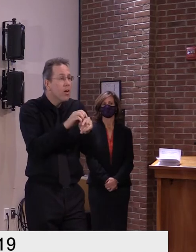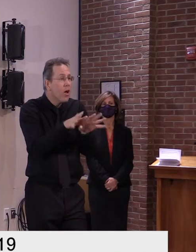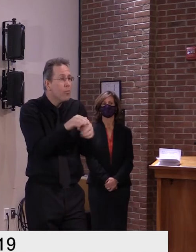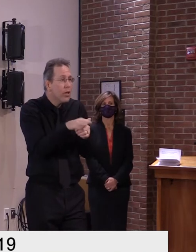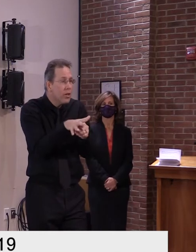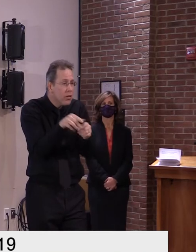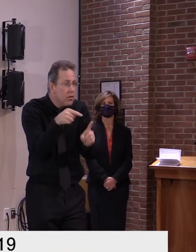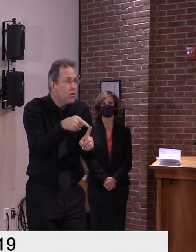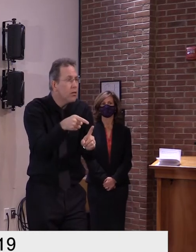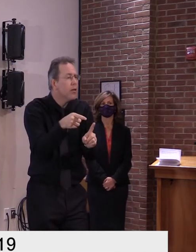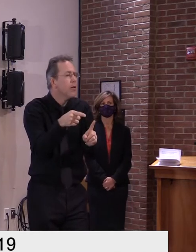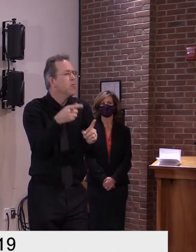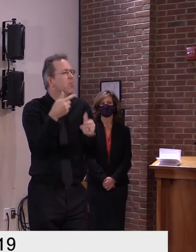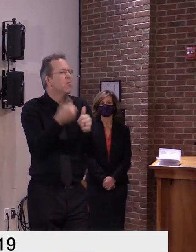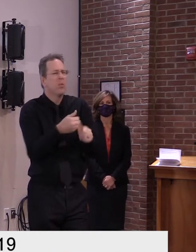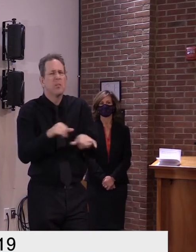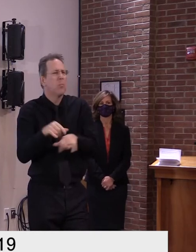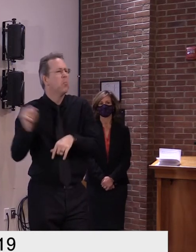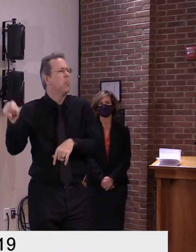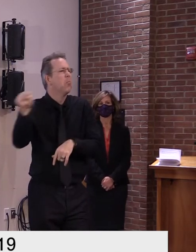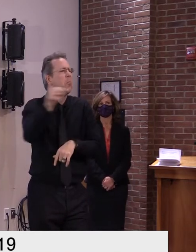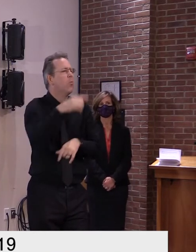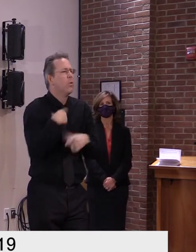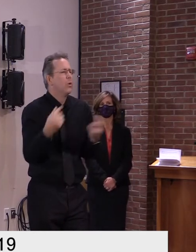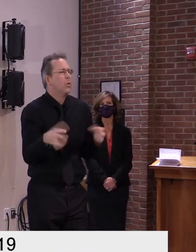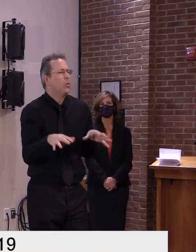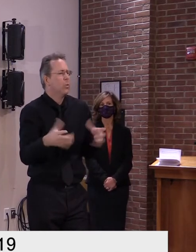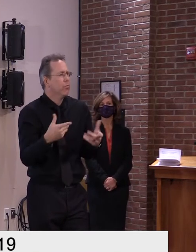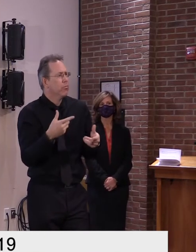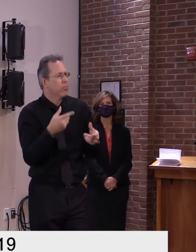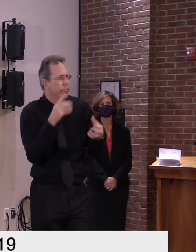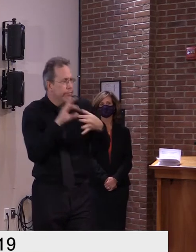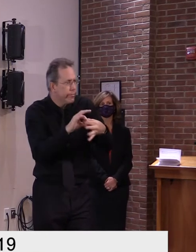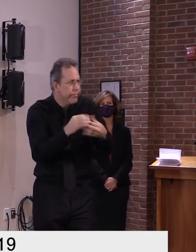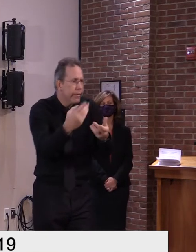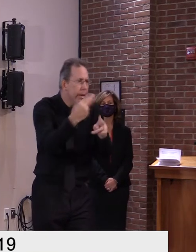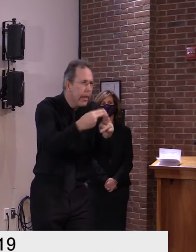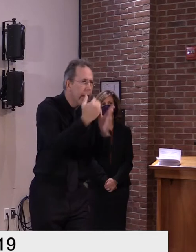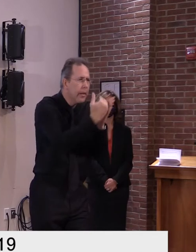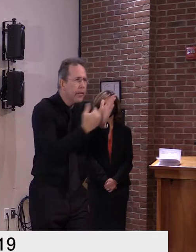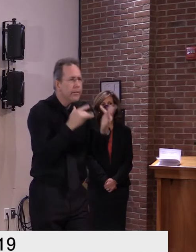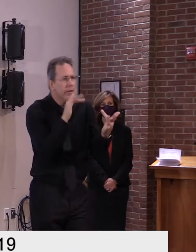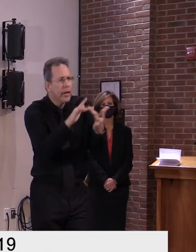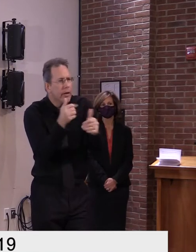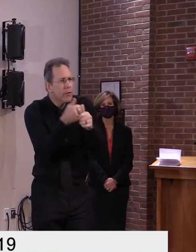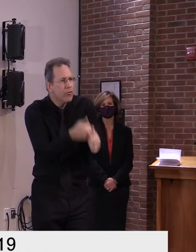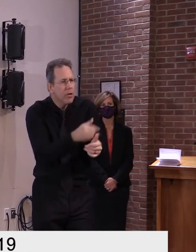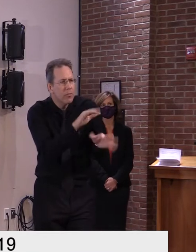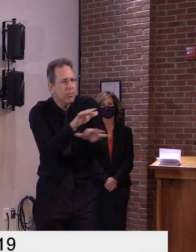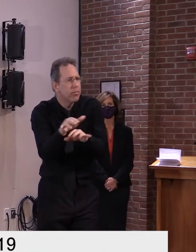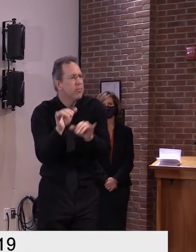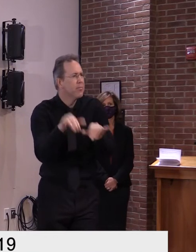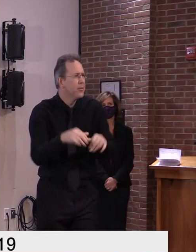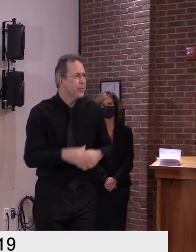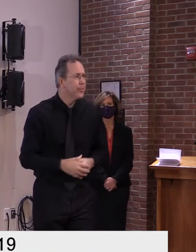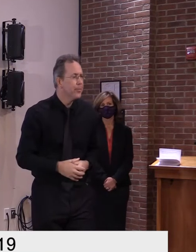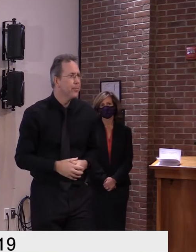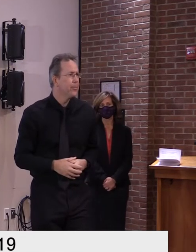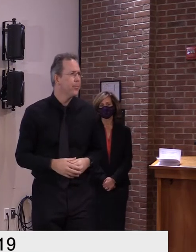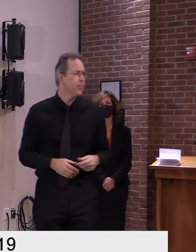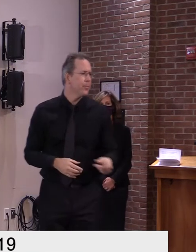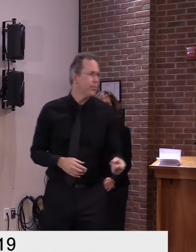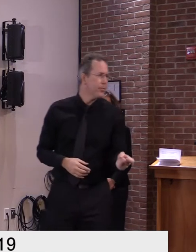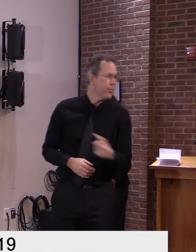outbreak. And finally, the ski areas themselves, I don't know if Commissioner Curley, but the ski areas themselves have these things